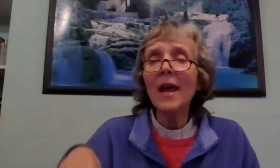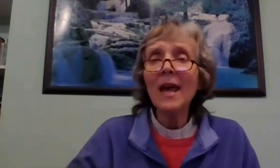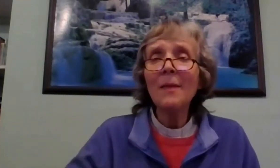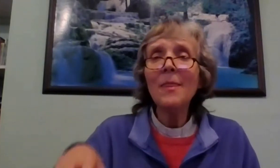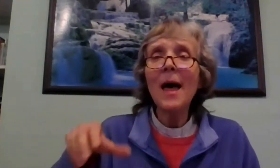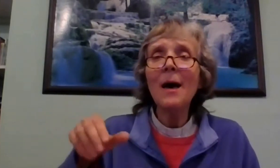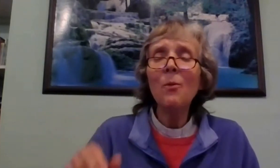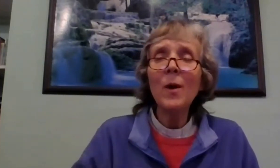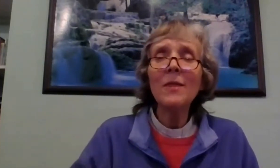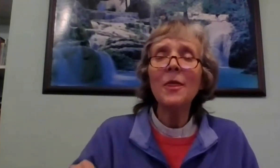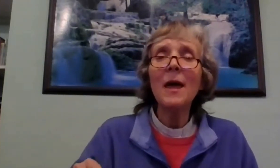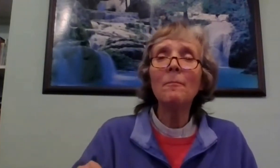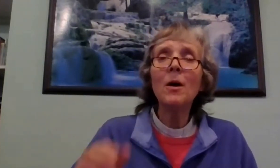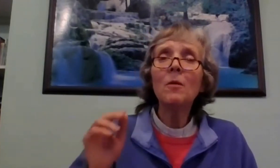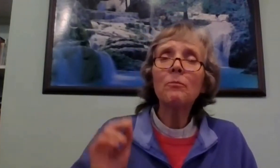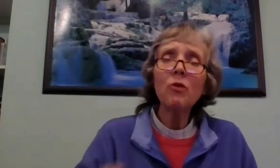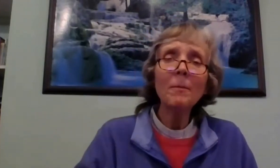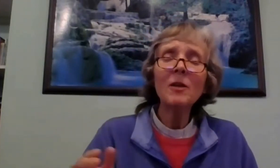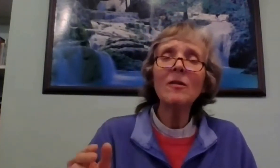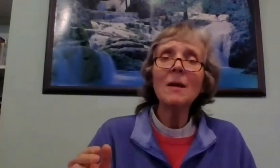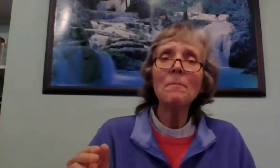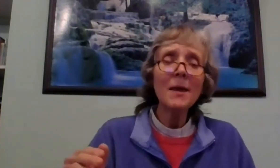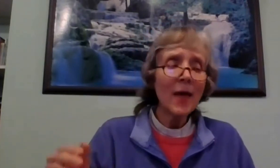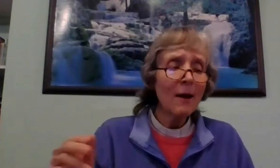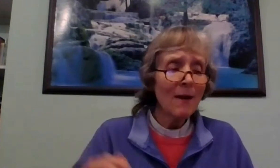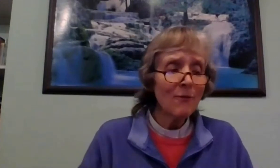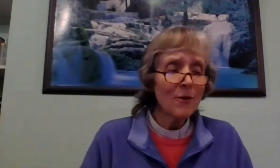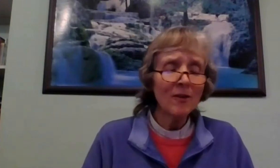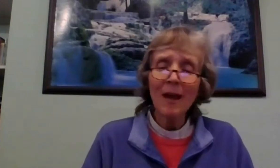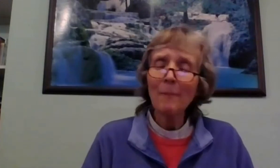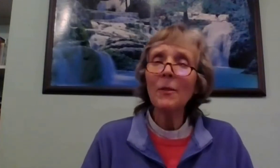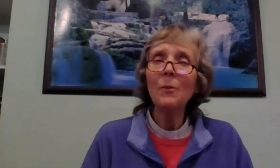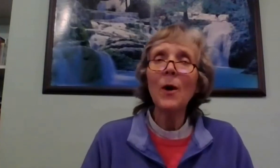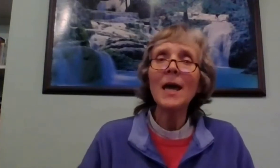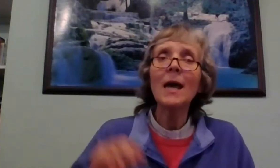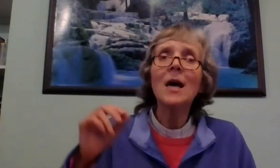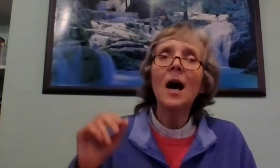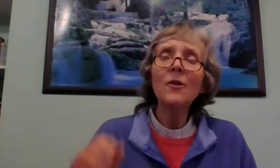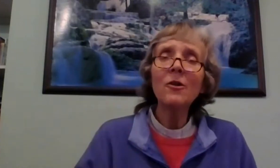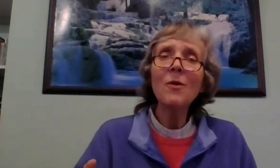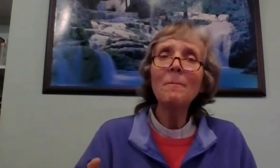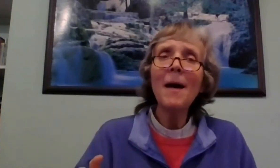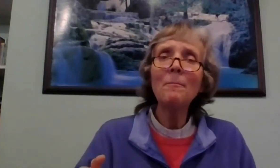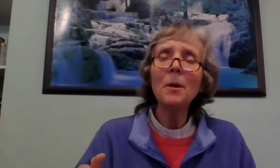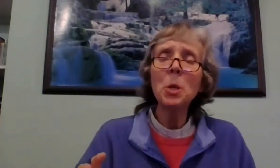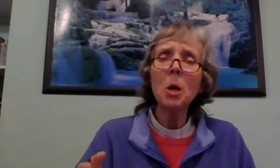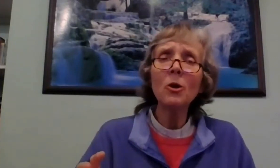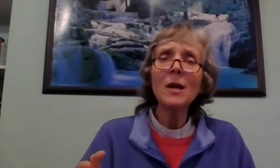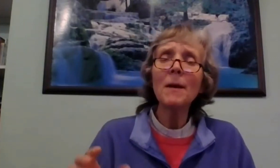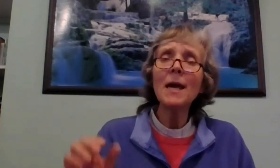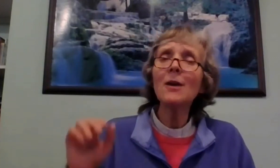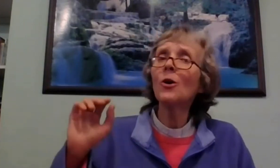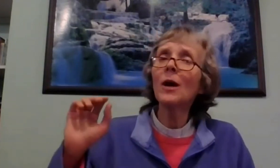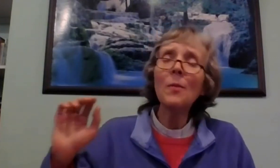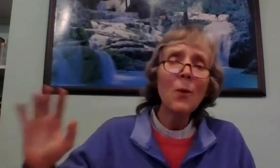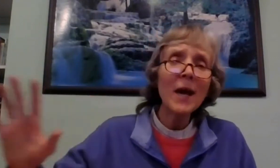in there with him, promised he'd be there every step of the way, and to remember Johnny Peacock and the way